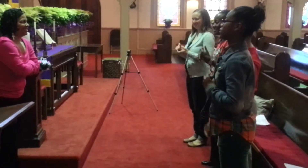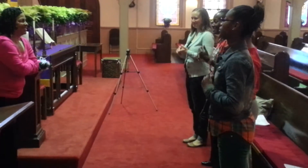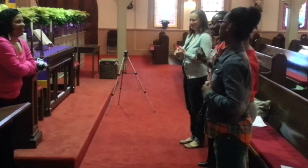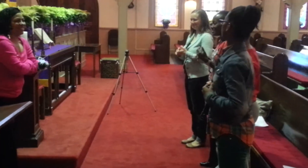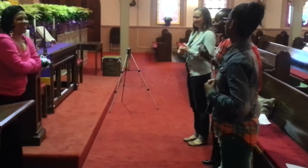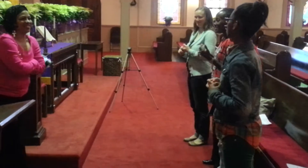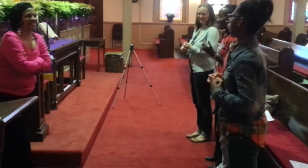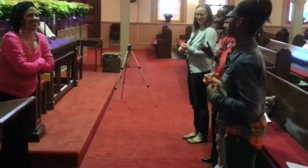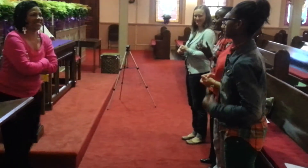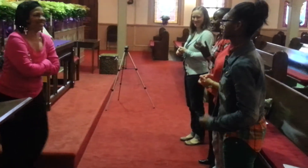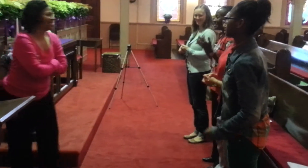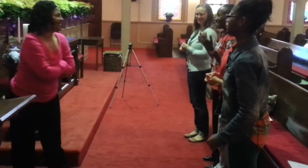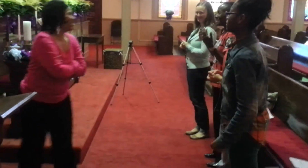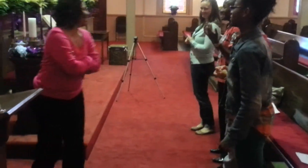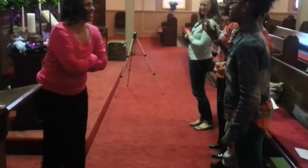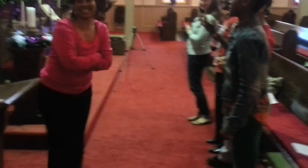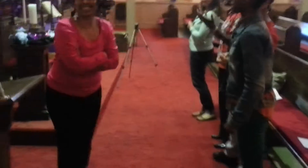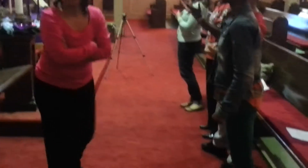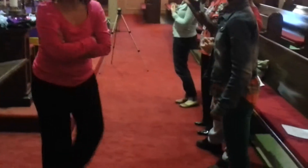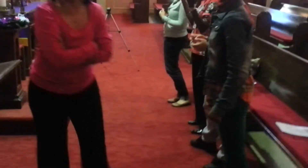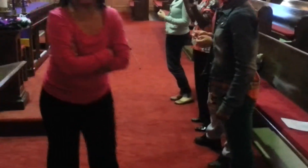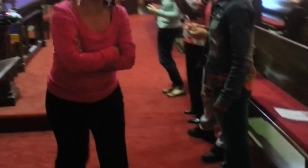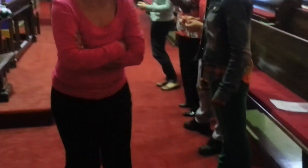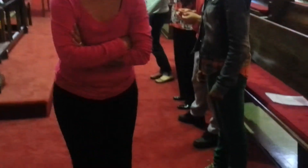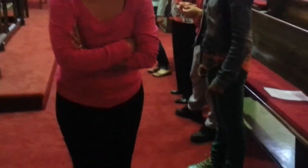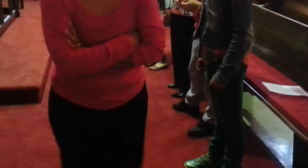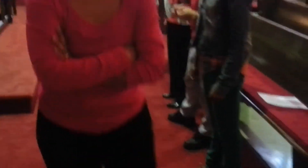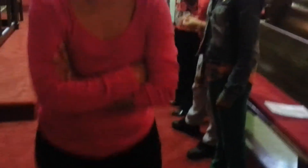I'm looking for some new friends. I'm looking for some new friends for Jesus.